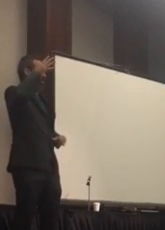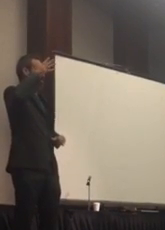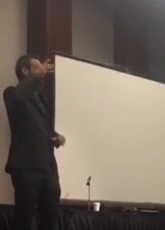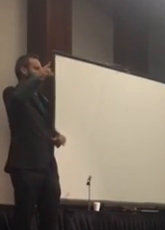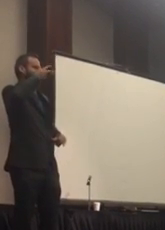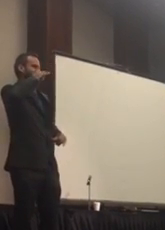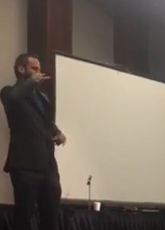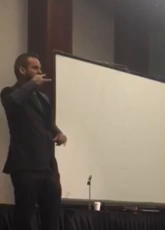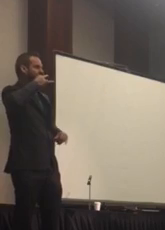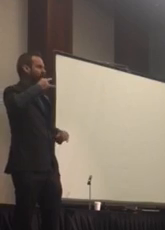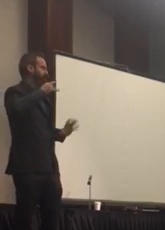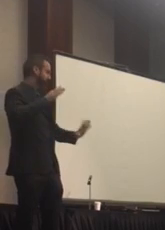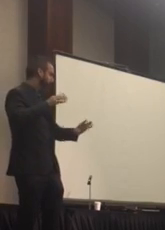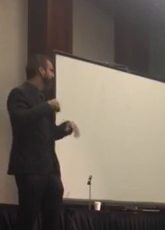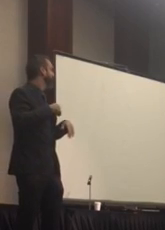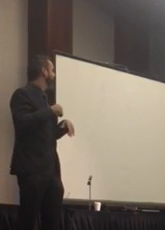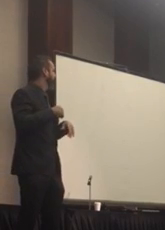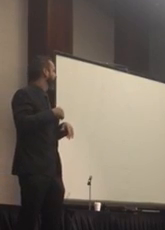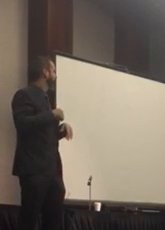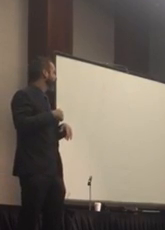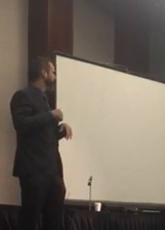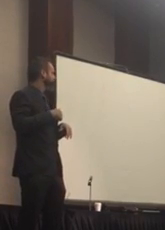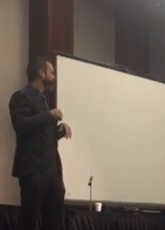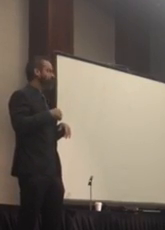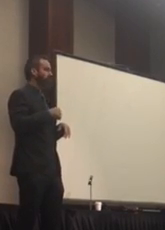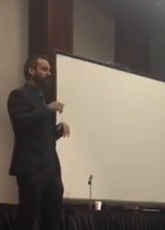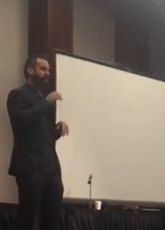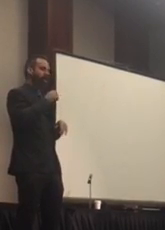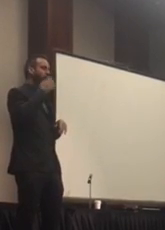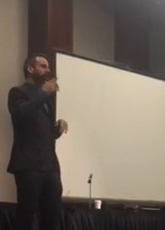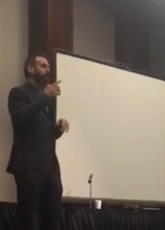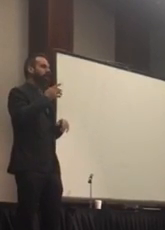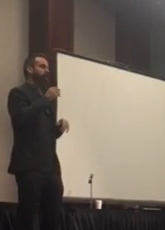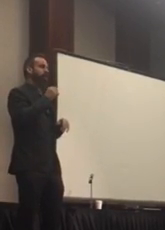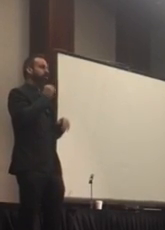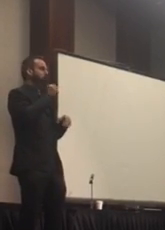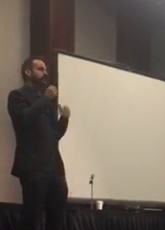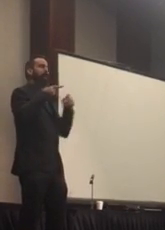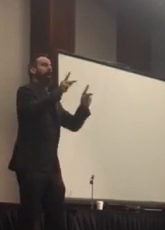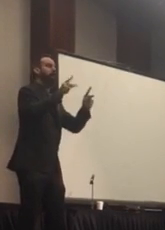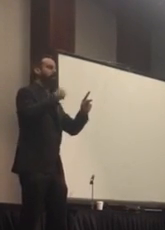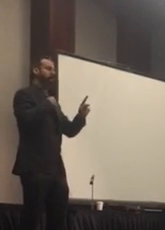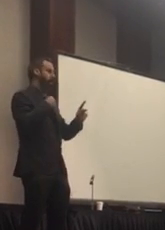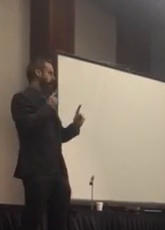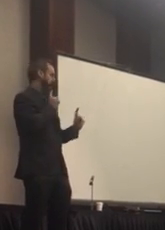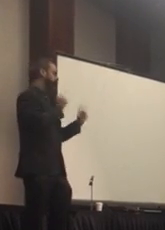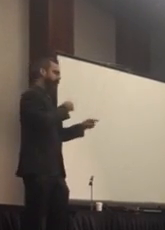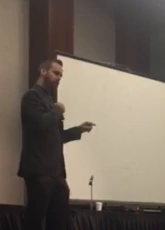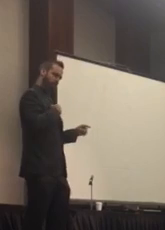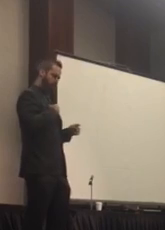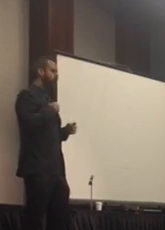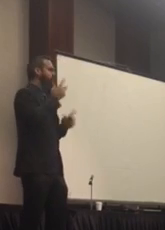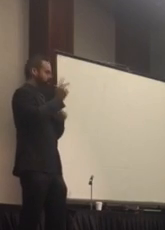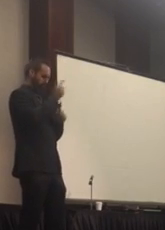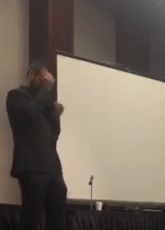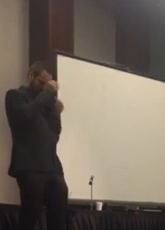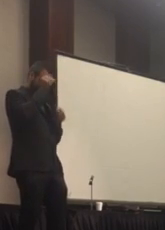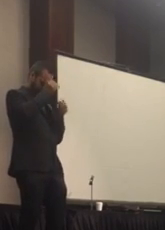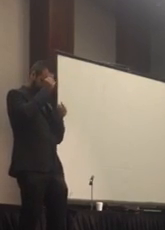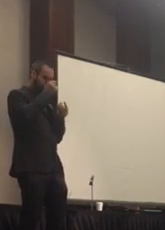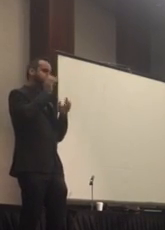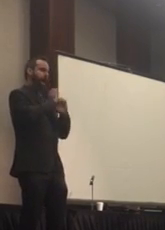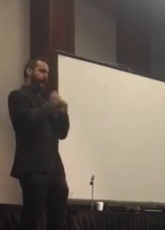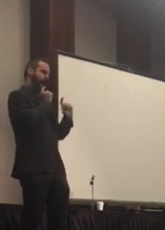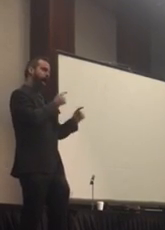this is just my kids, I don't know, Ashton, the older of the two daughters, doesn't even let me answer the question, right? I'm ready. I've got my 3-minute version